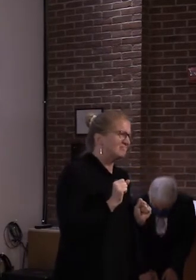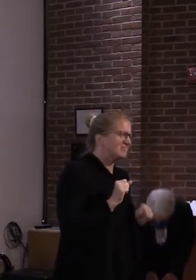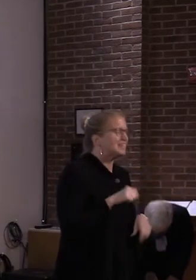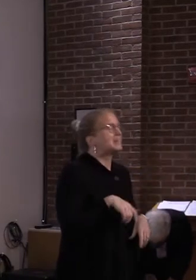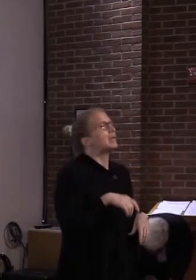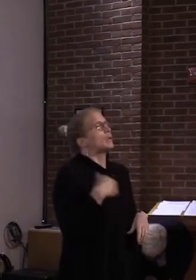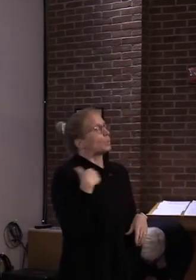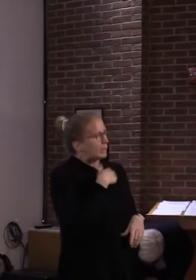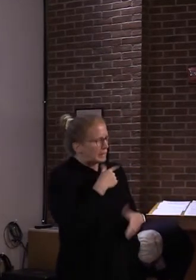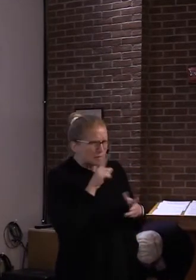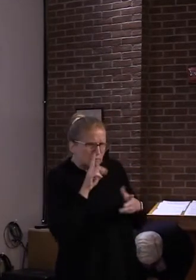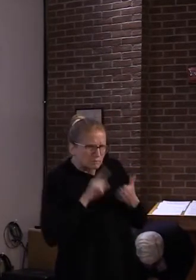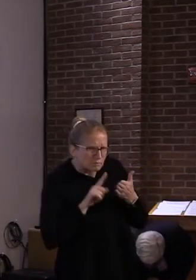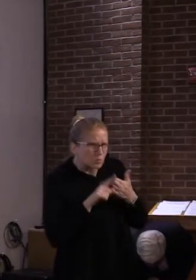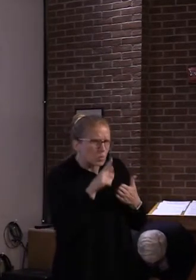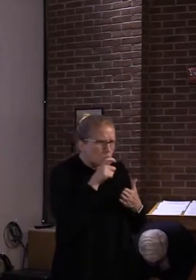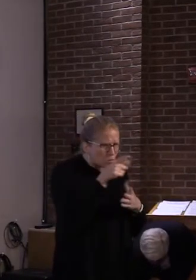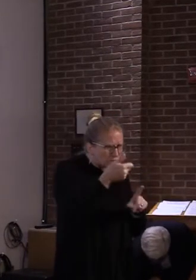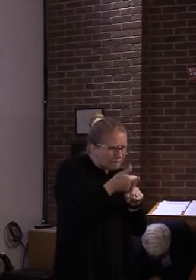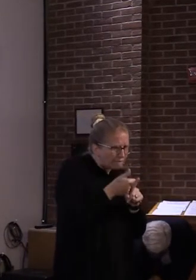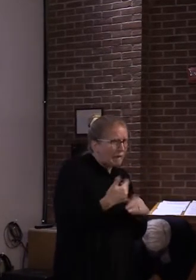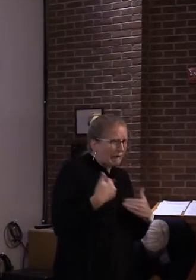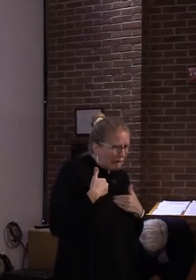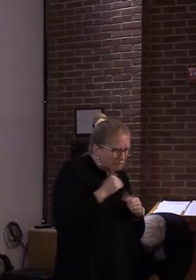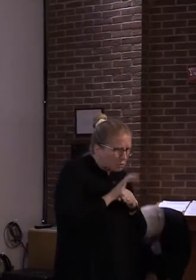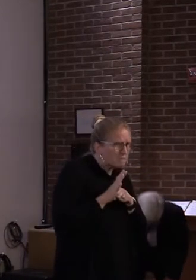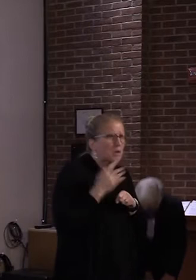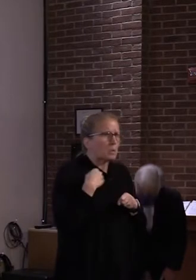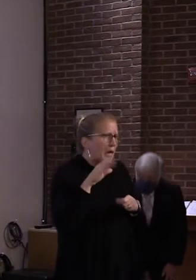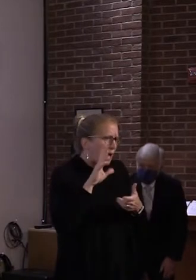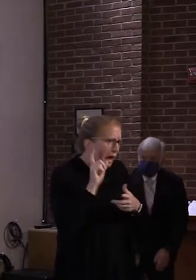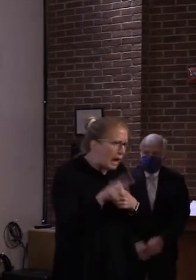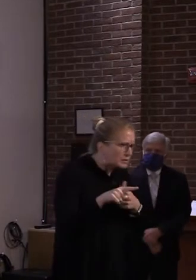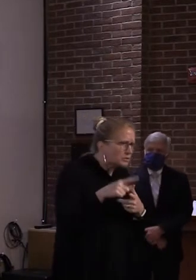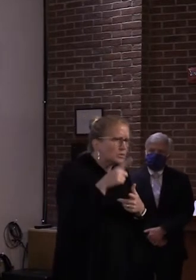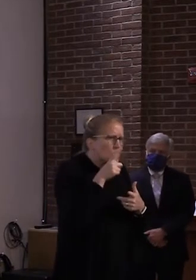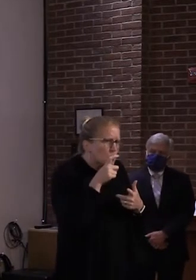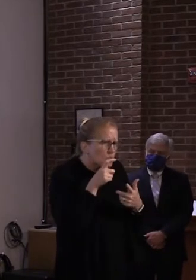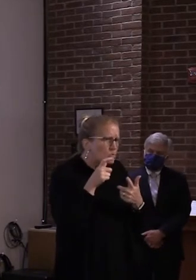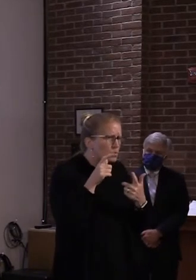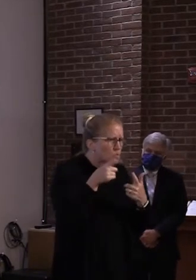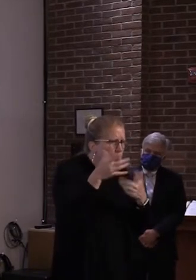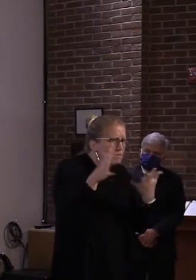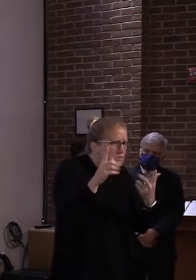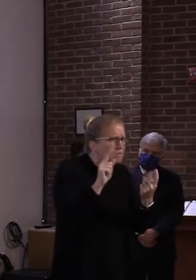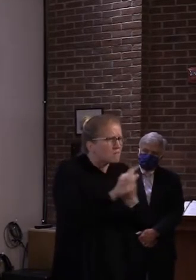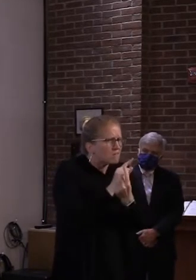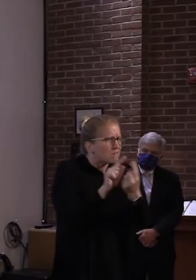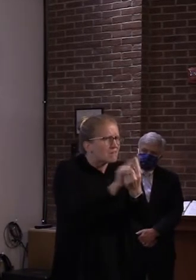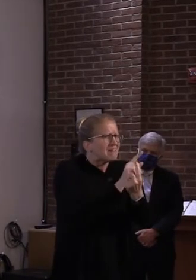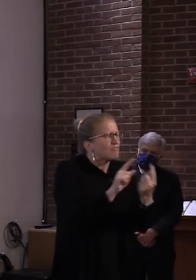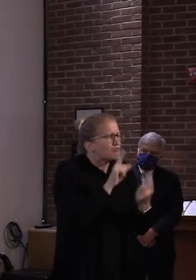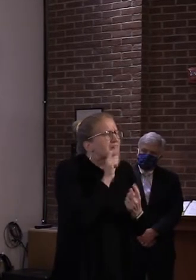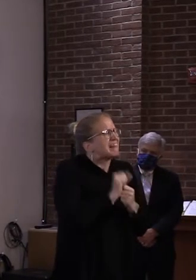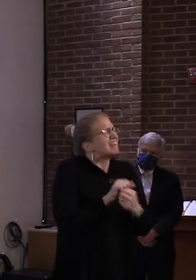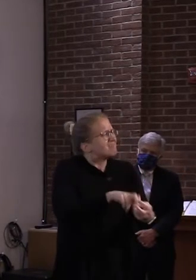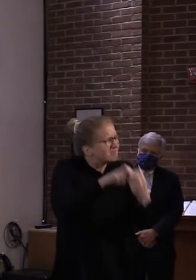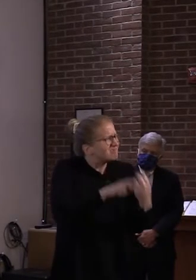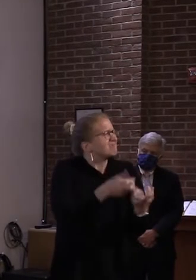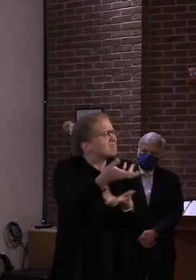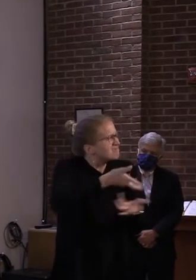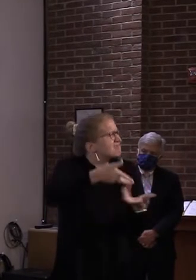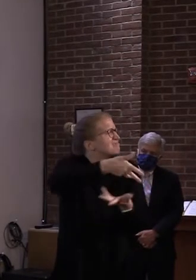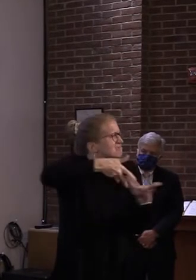in close contact with. It's not someone who you just pass by in the grocery store. It's their families,